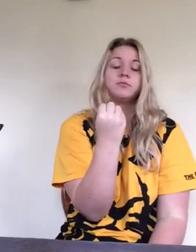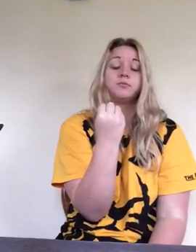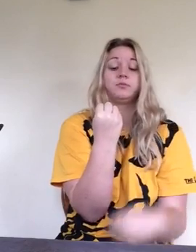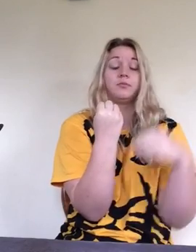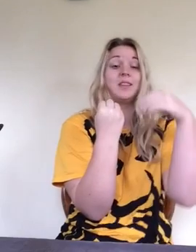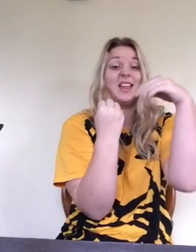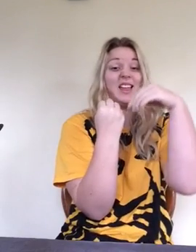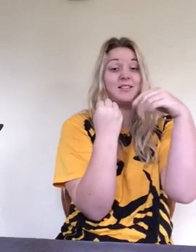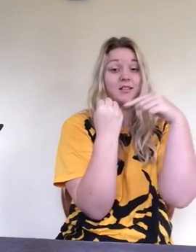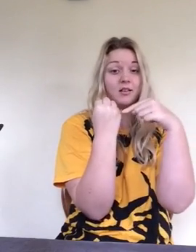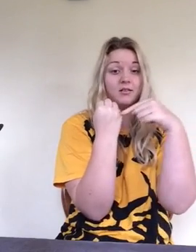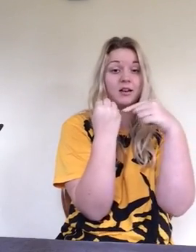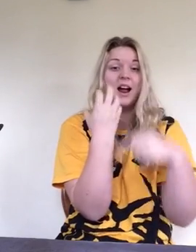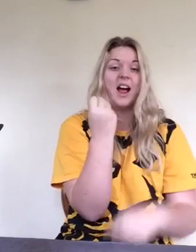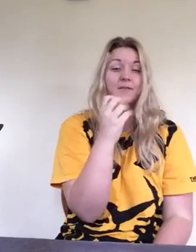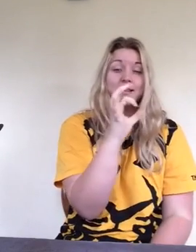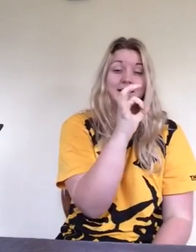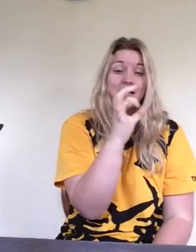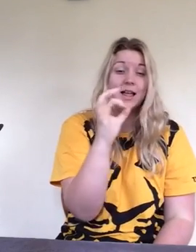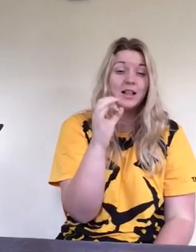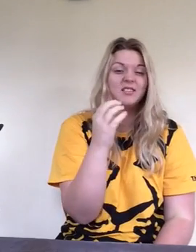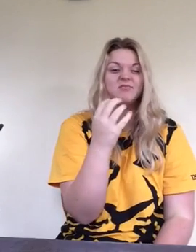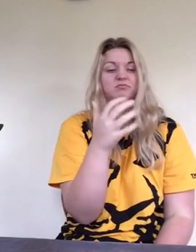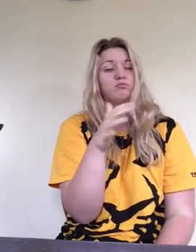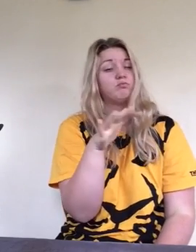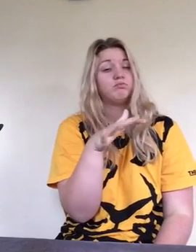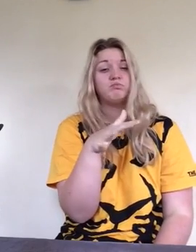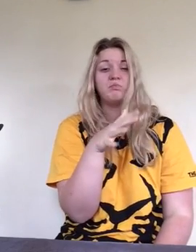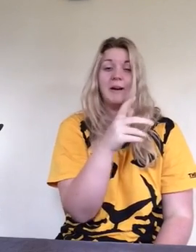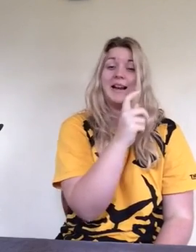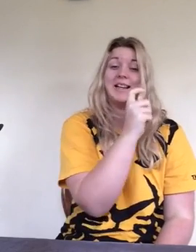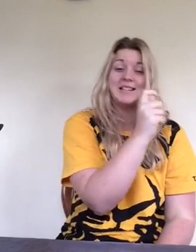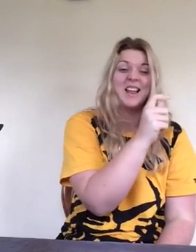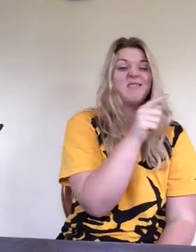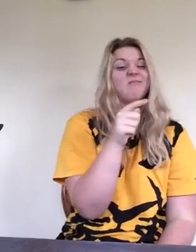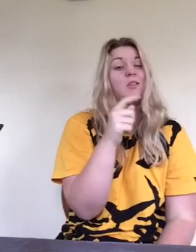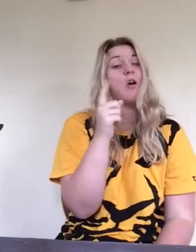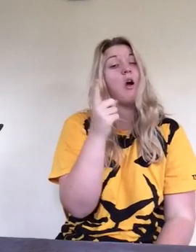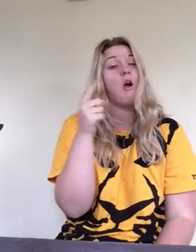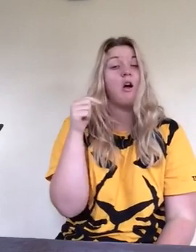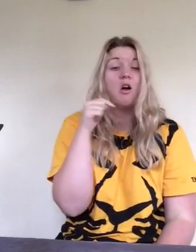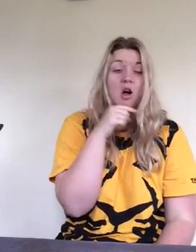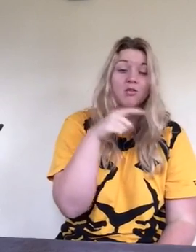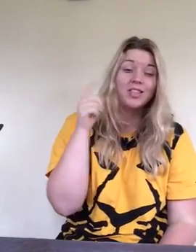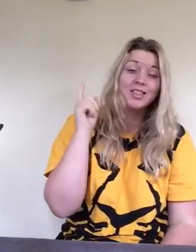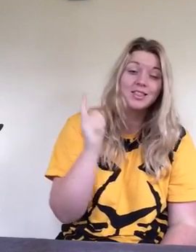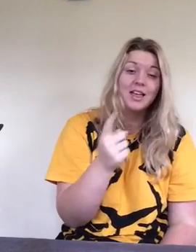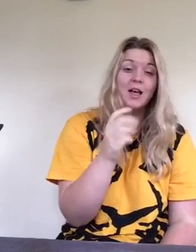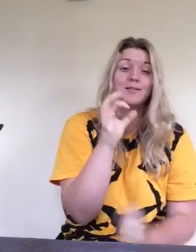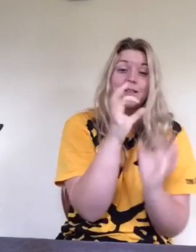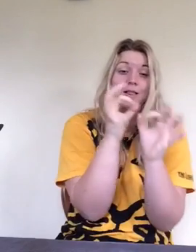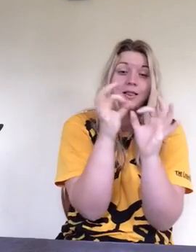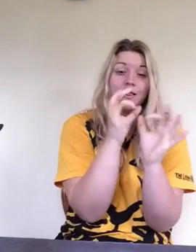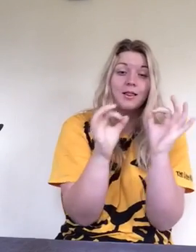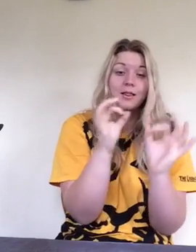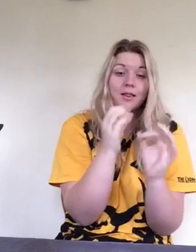and those cells, just like our toe cell that we drew out in the corner, they also need oxygen, nutrients, and have